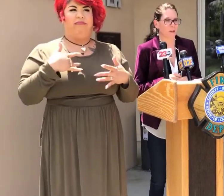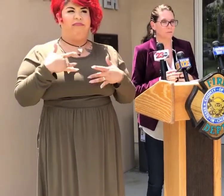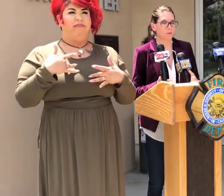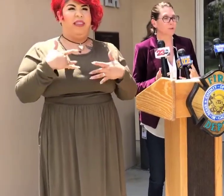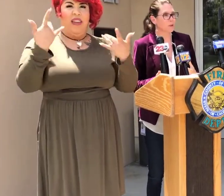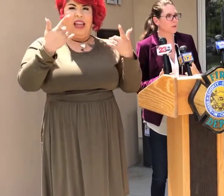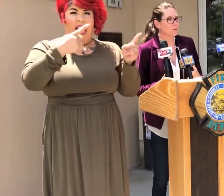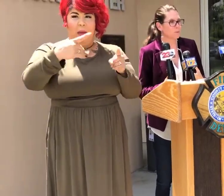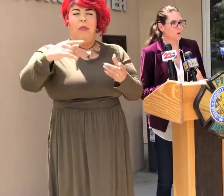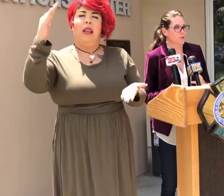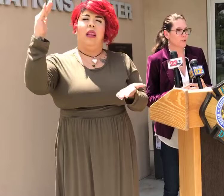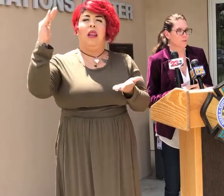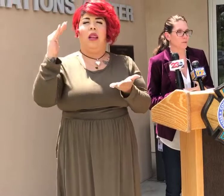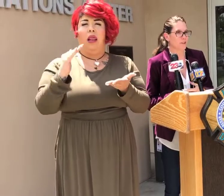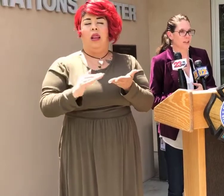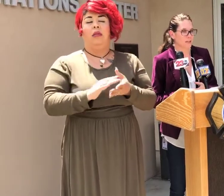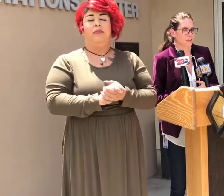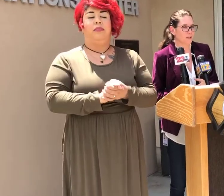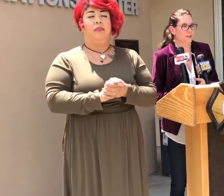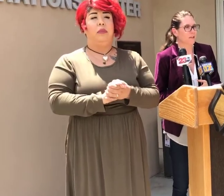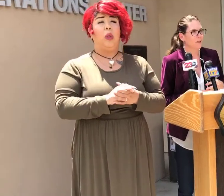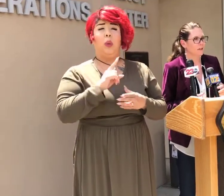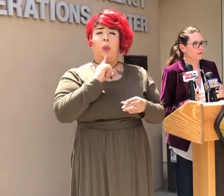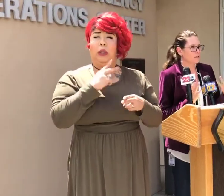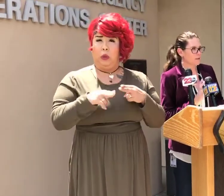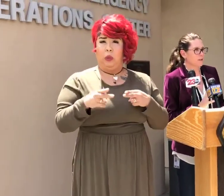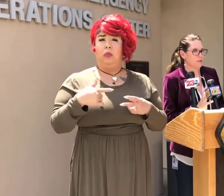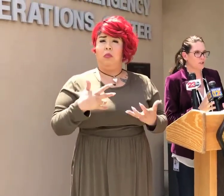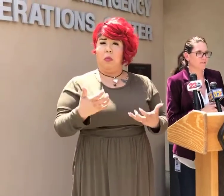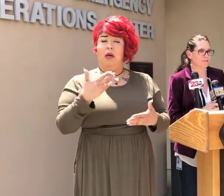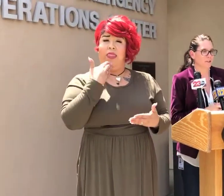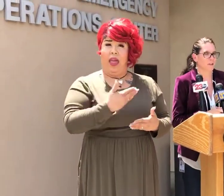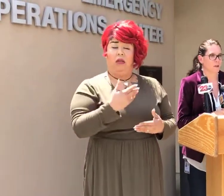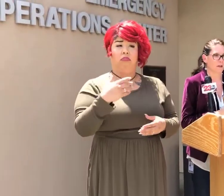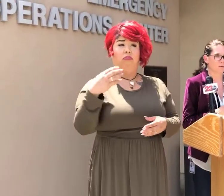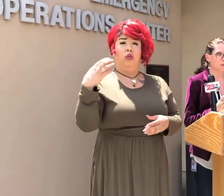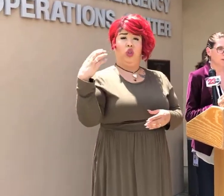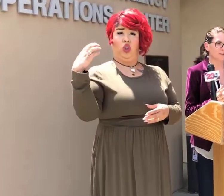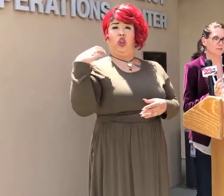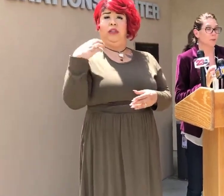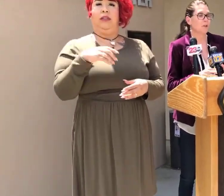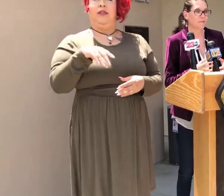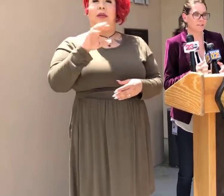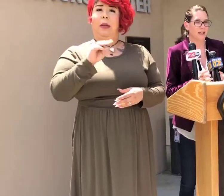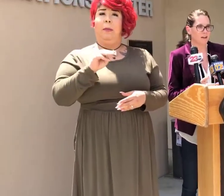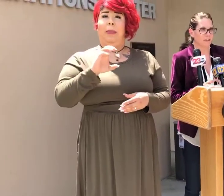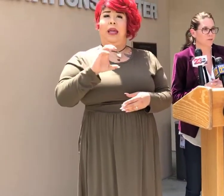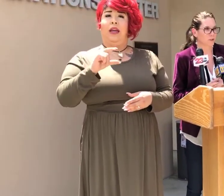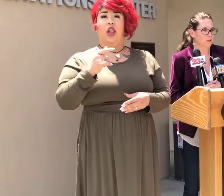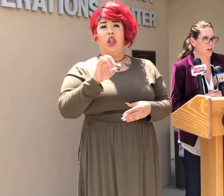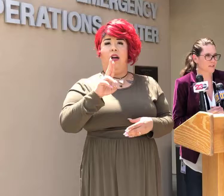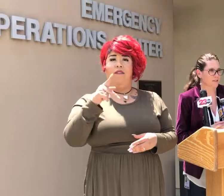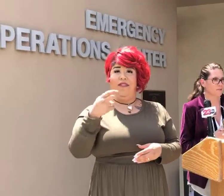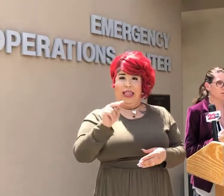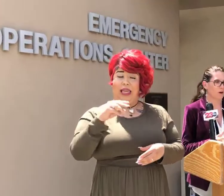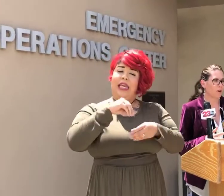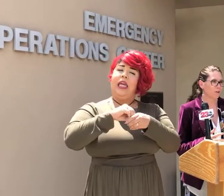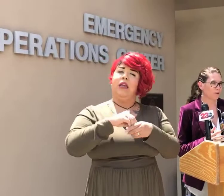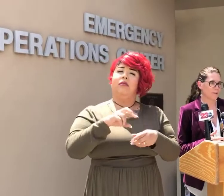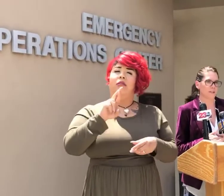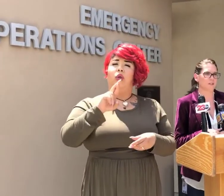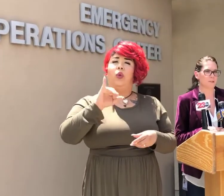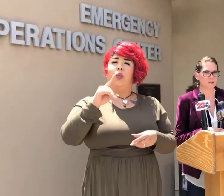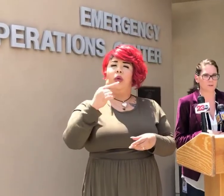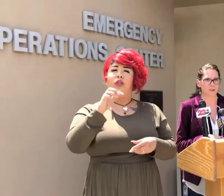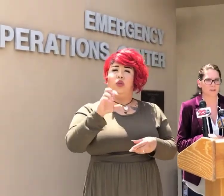down. Really quickly, we want to thank the Chief McLaughlin out in Ridgecrest for